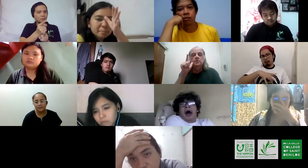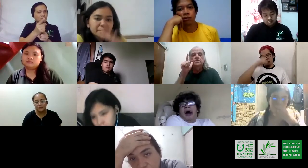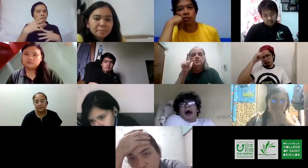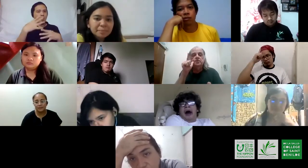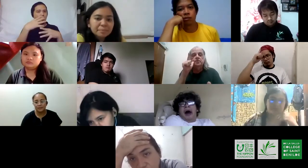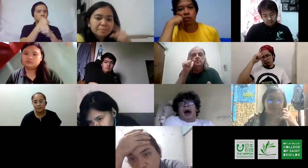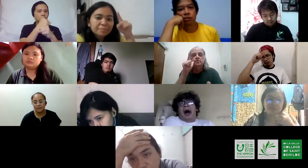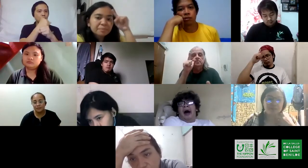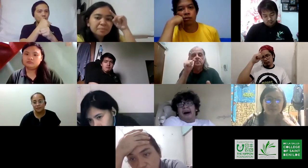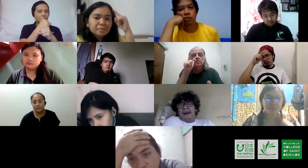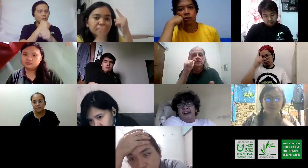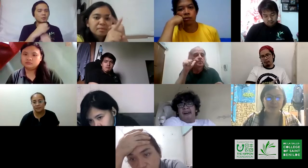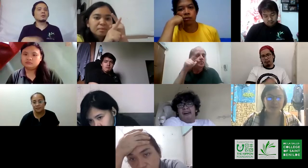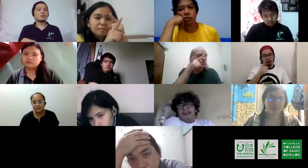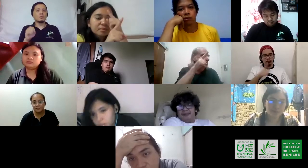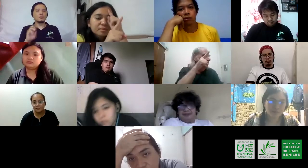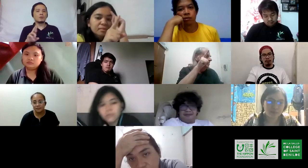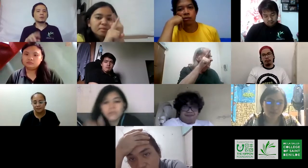Or sister.